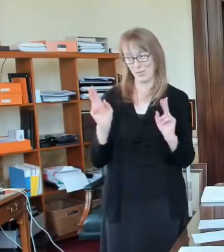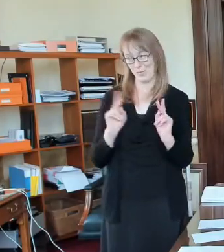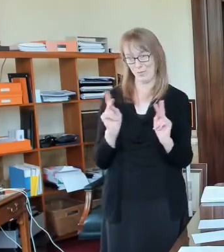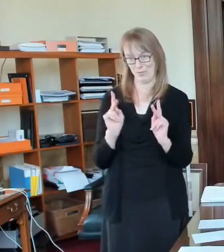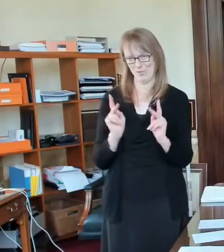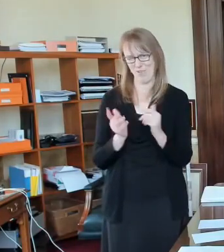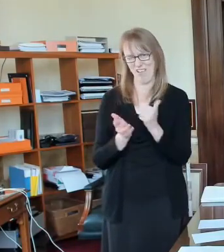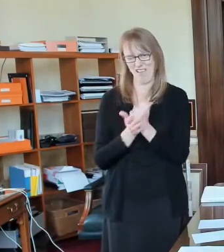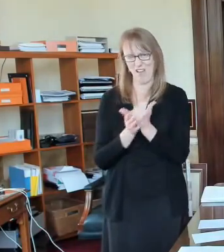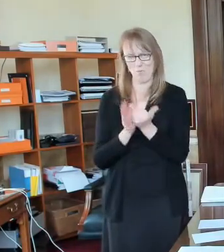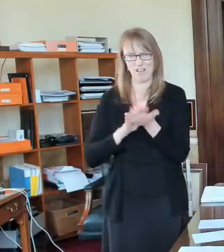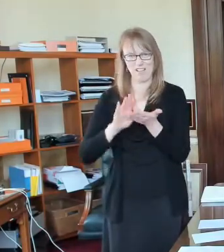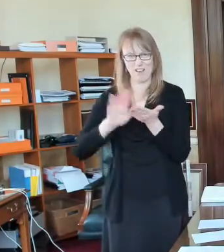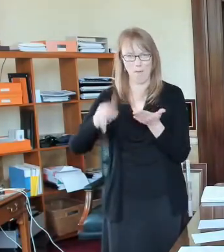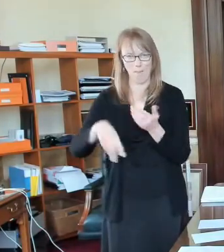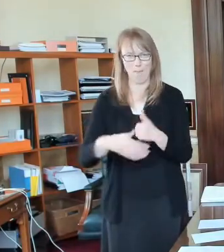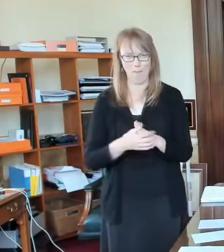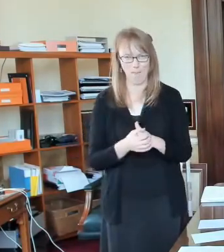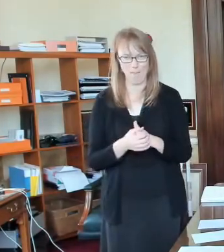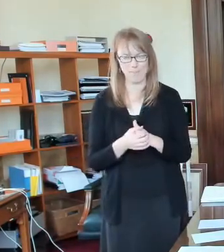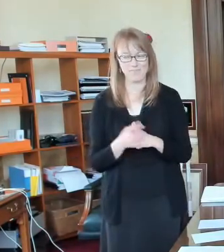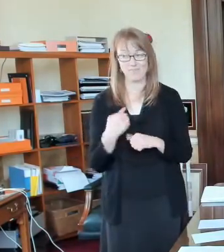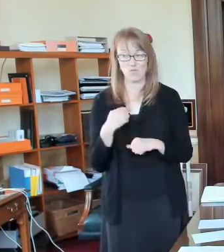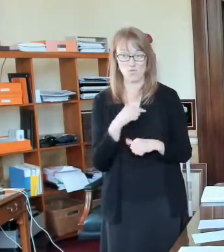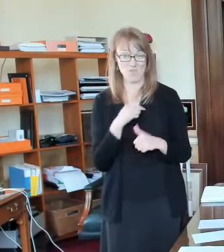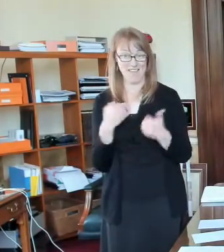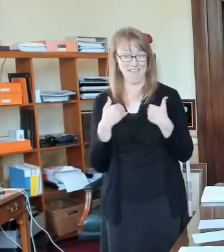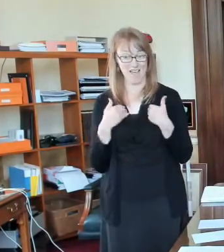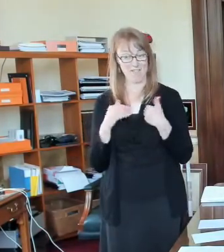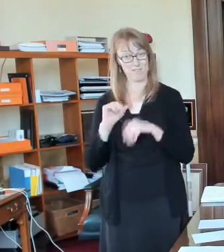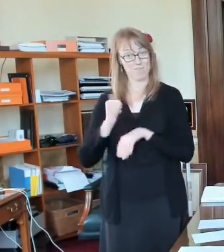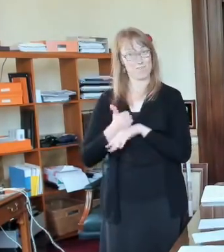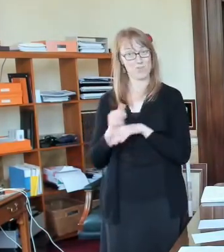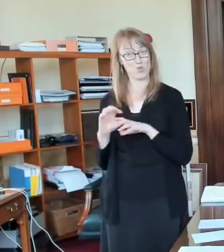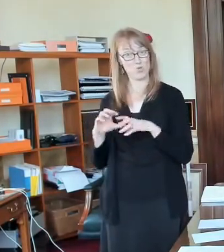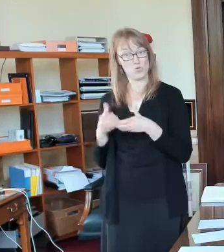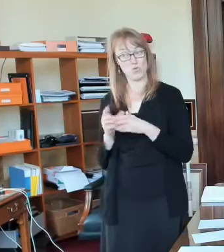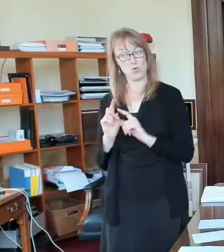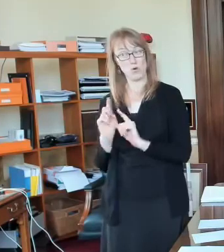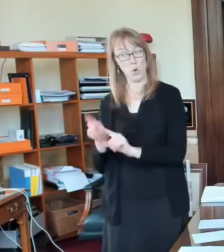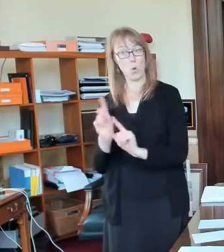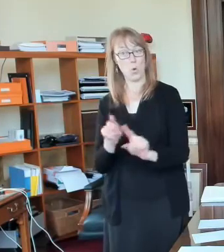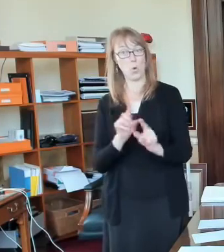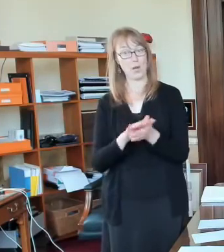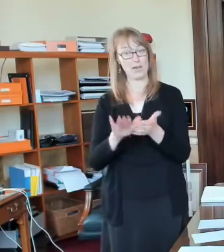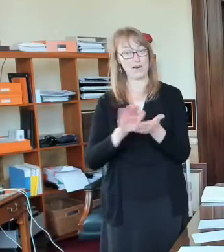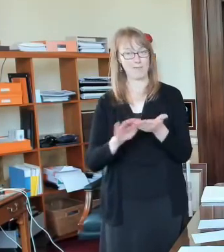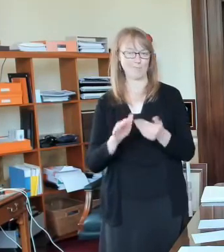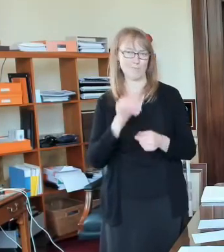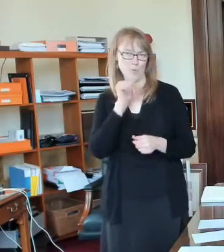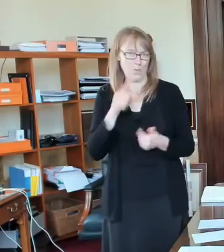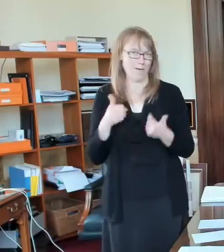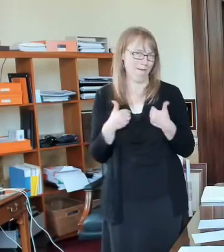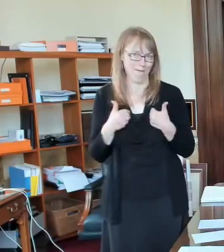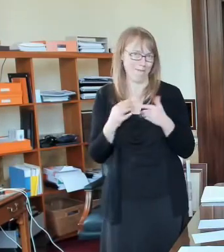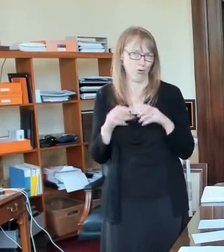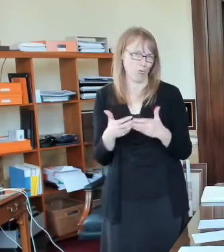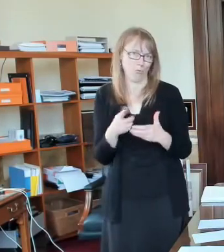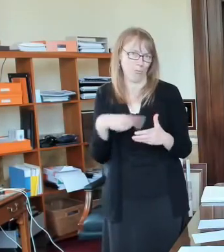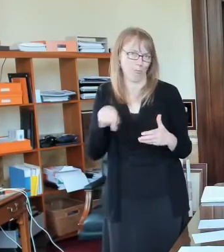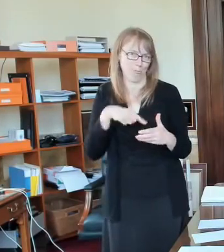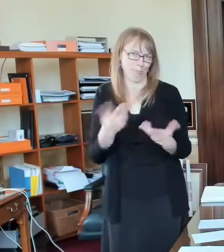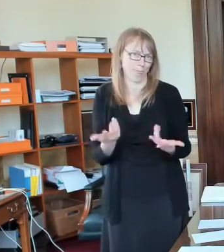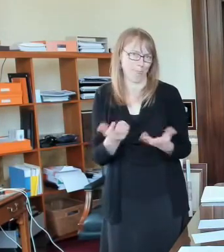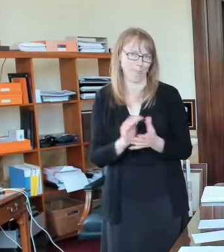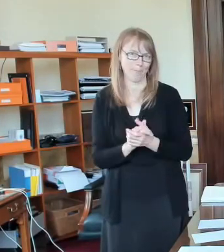crew of people with brooms and all of that can go clean up all these parking lots. There were, as